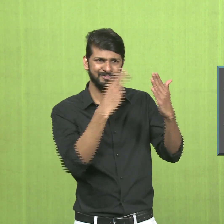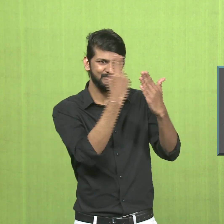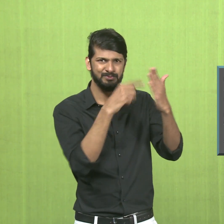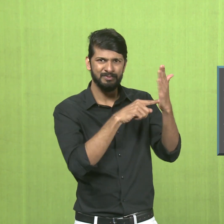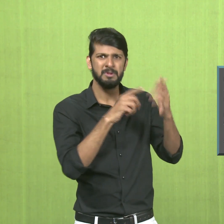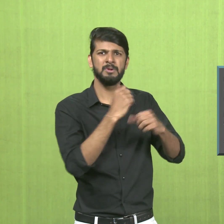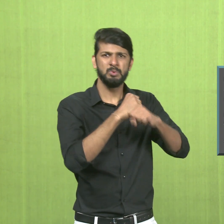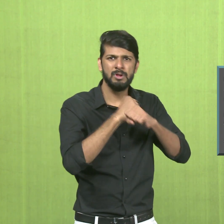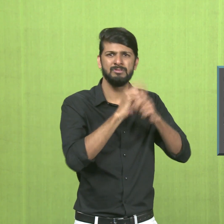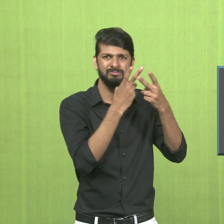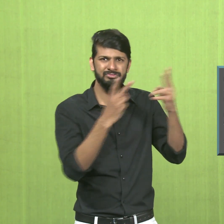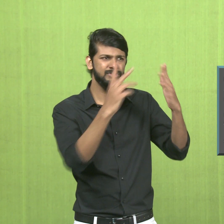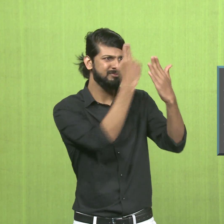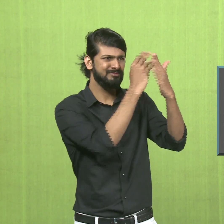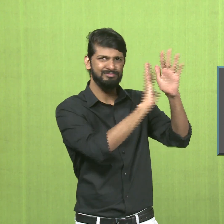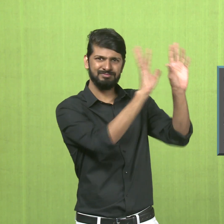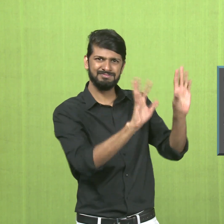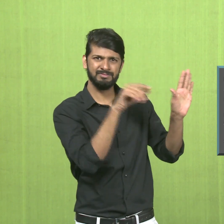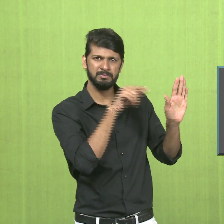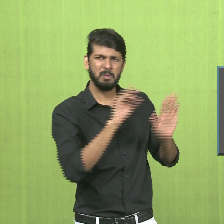The period is contemporary,